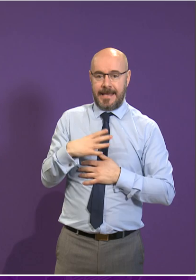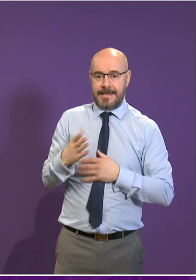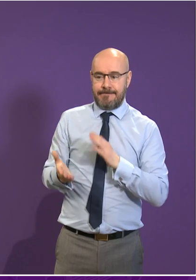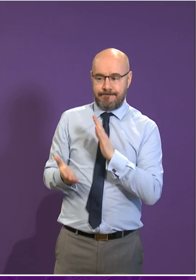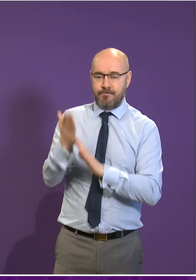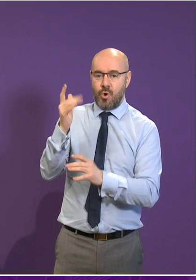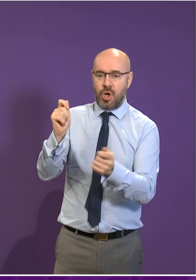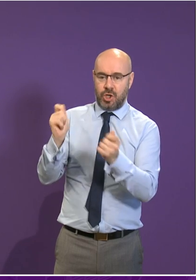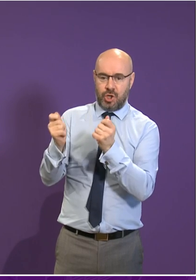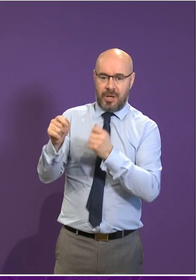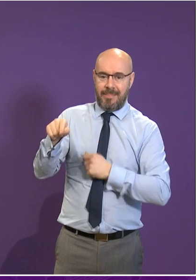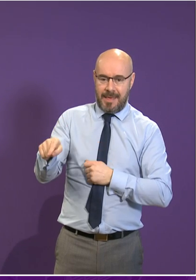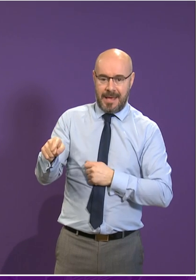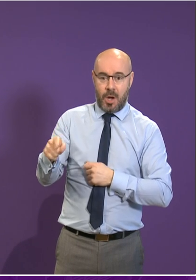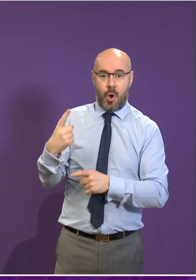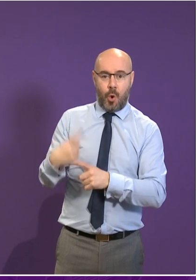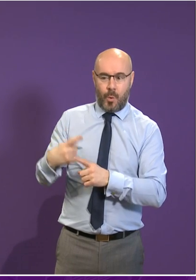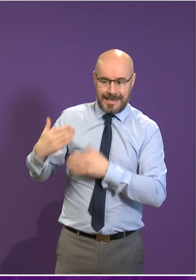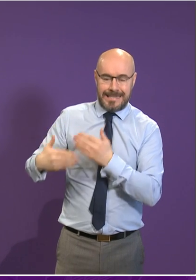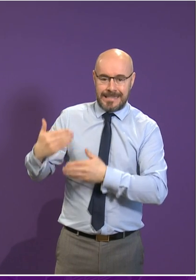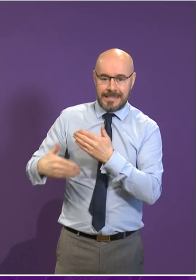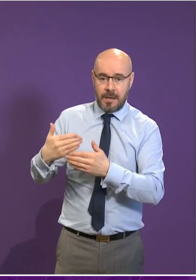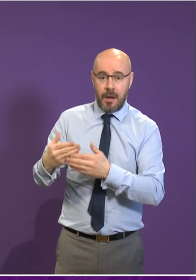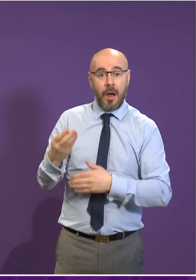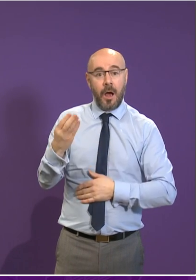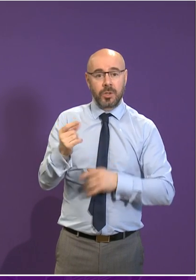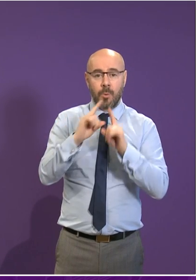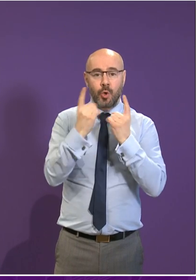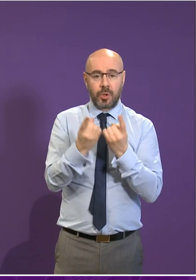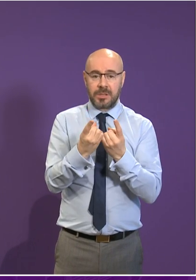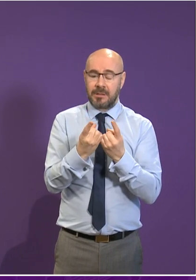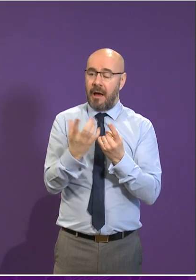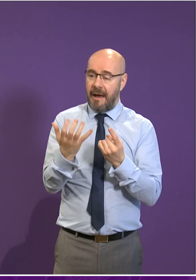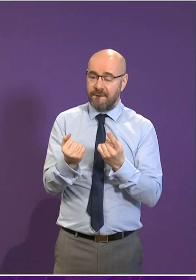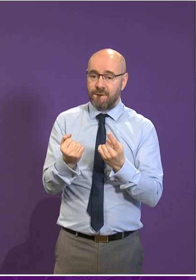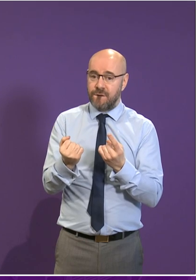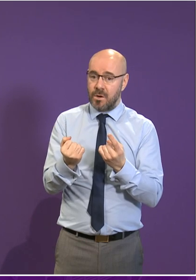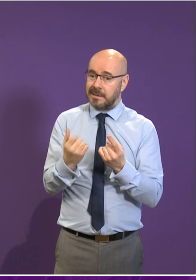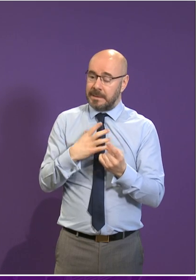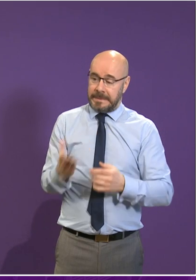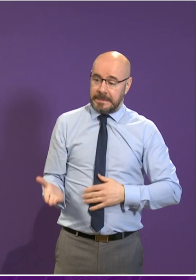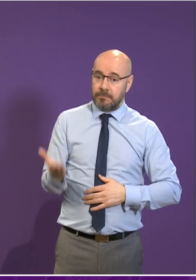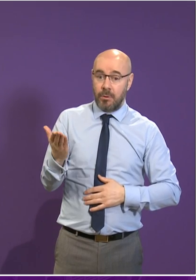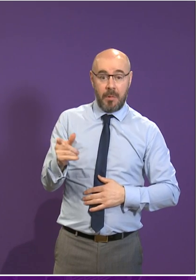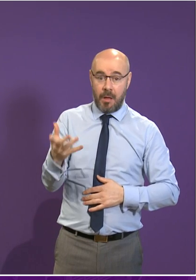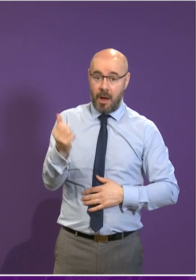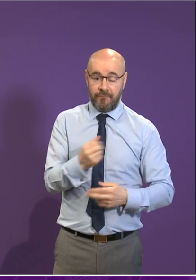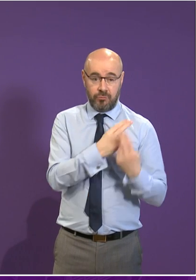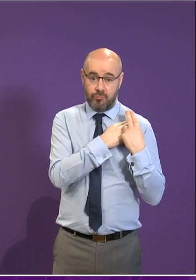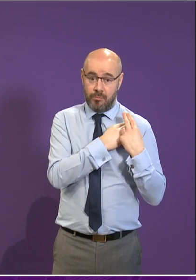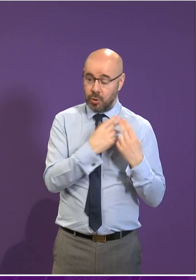seeing at the moment, and at a greater pace. And for some institutions, that will be challenging, but they are obligated to do so. Could I just finally ask